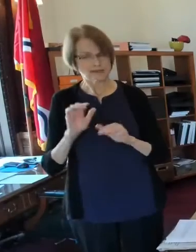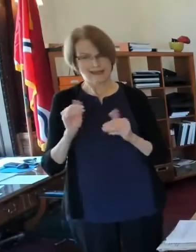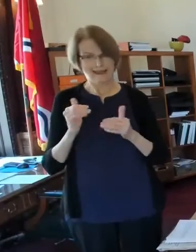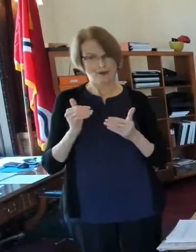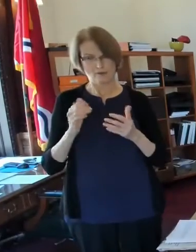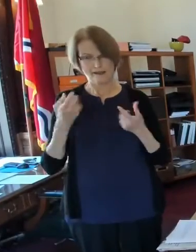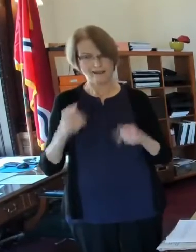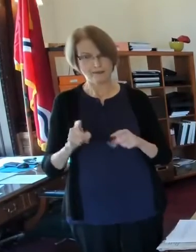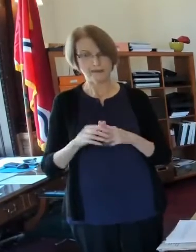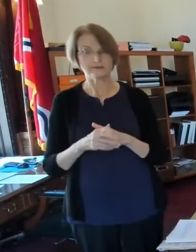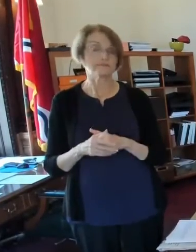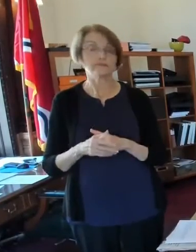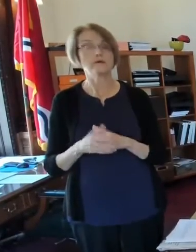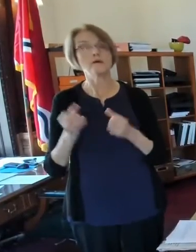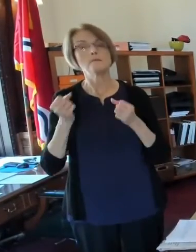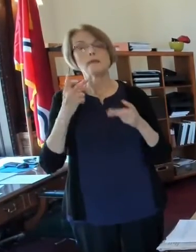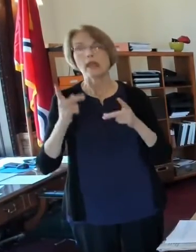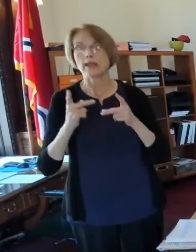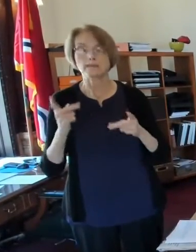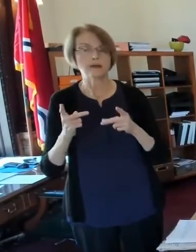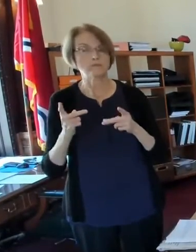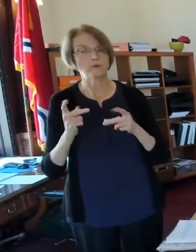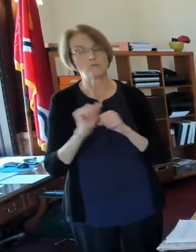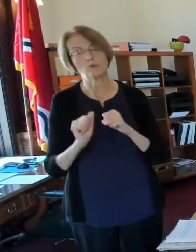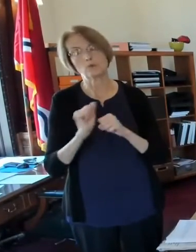came about as a result of a lot of people's efforts.